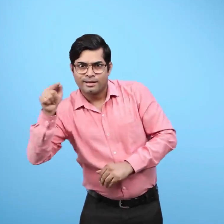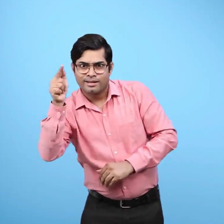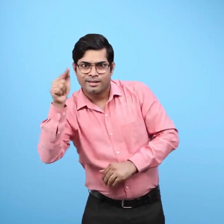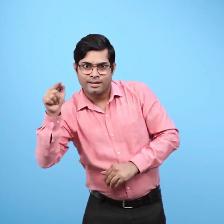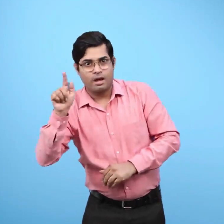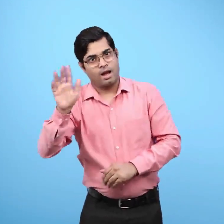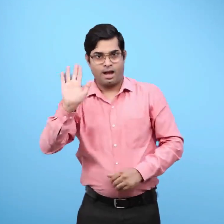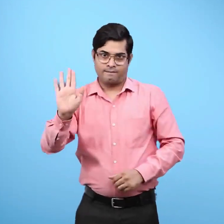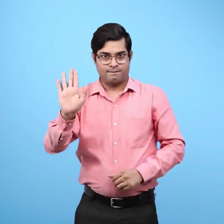there.